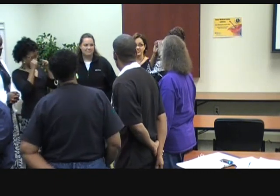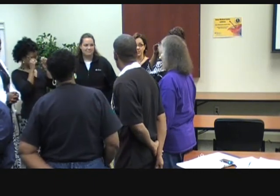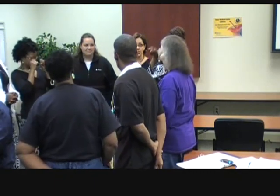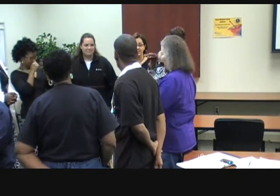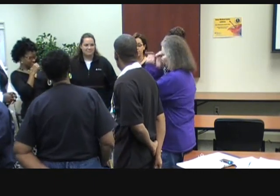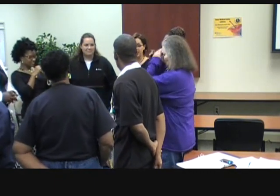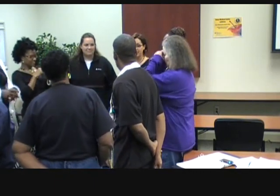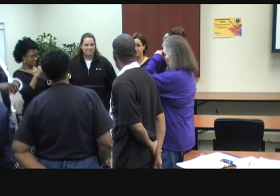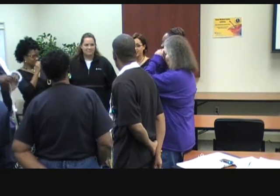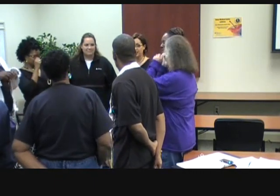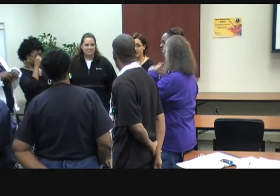So it's a pay attention game.